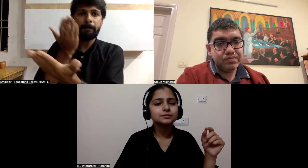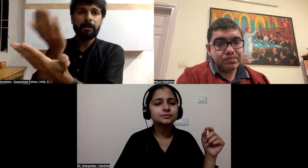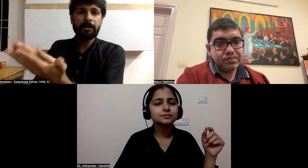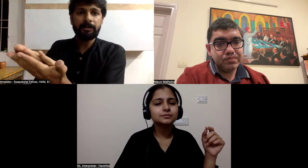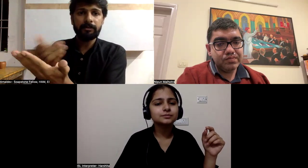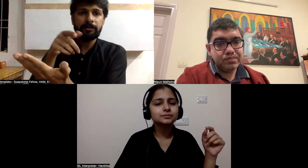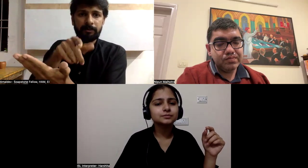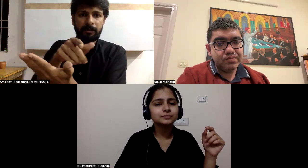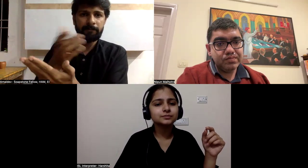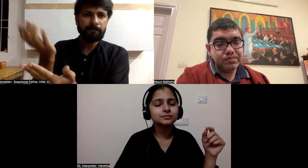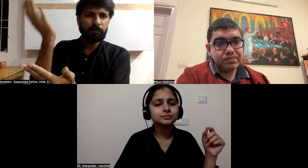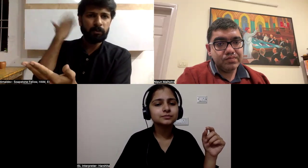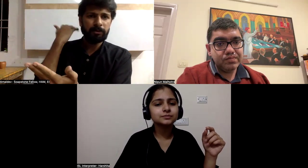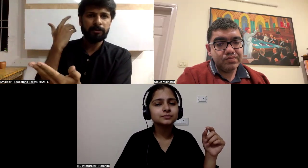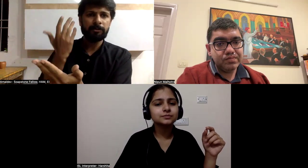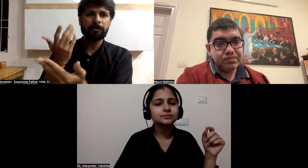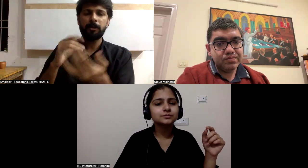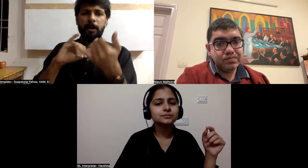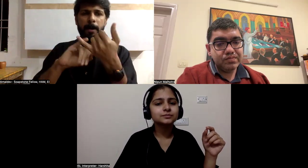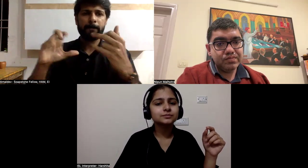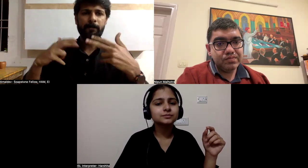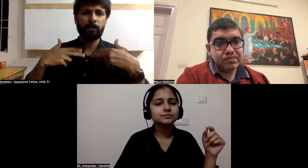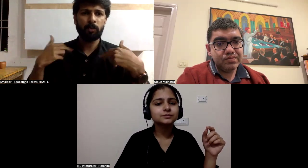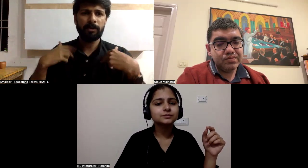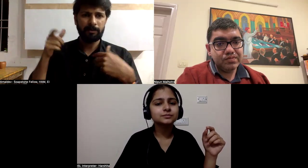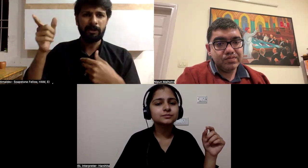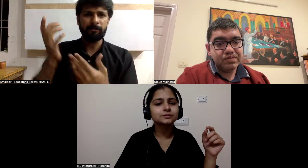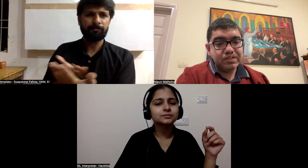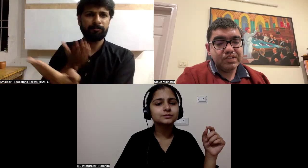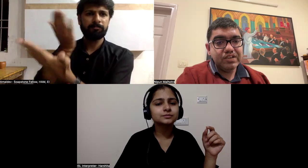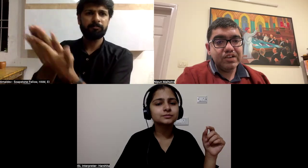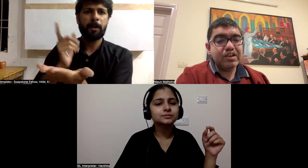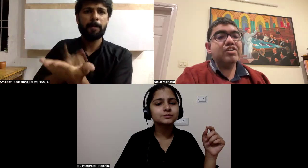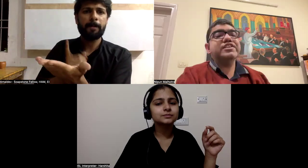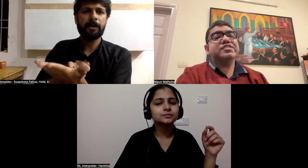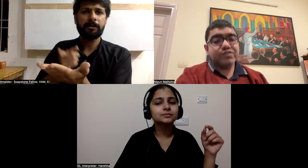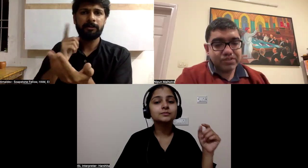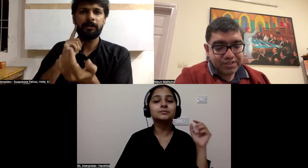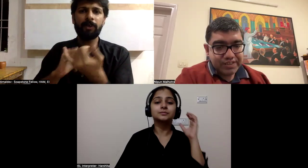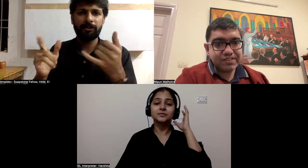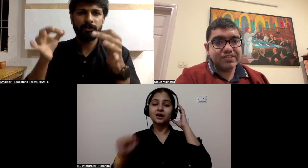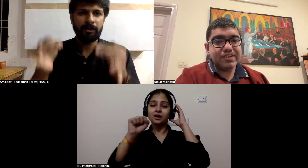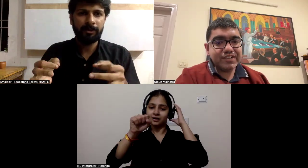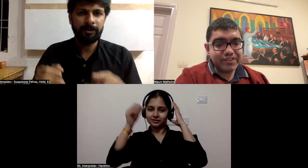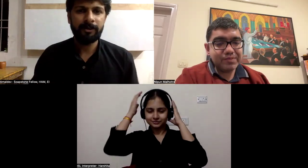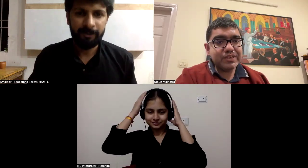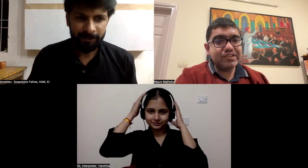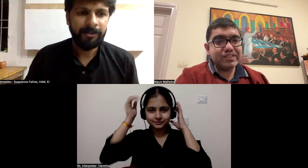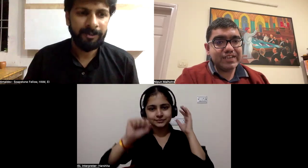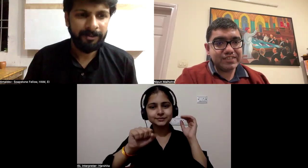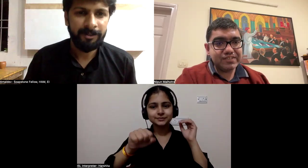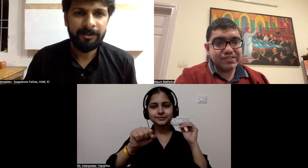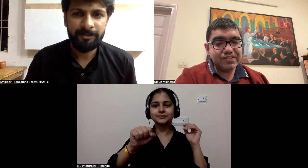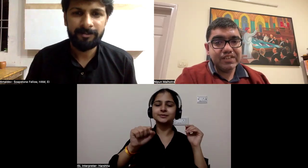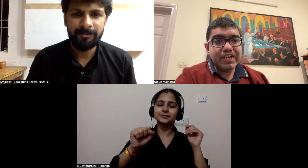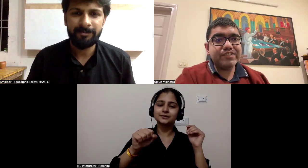To make the Indian Sign Language as the official language. oh, yes, of Yes. course. Yes, And I'd you filed a PIL on demanded